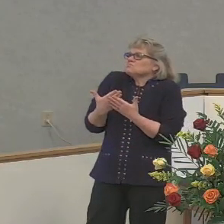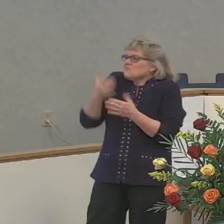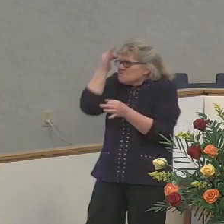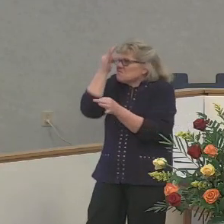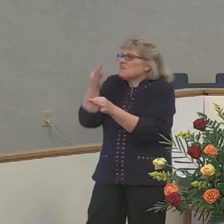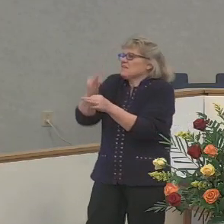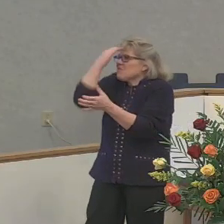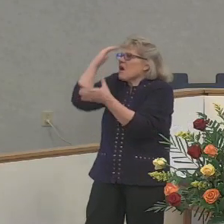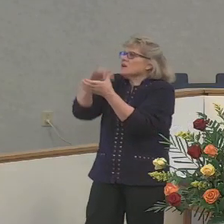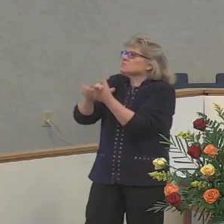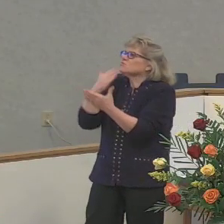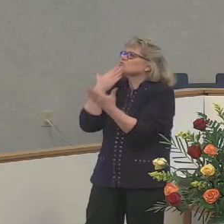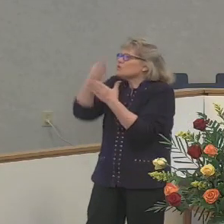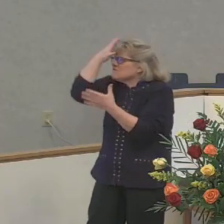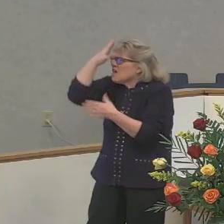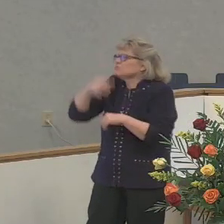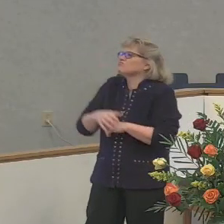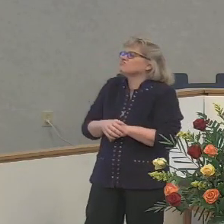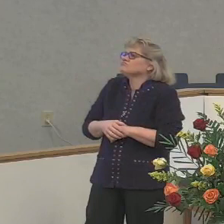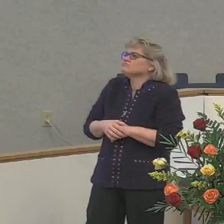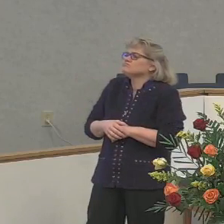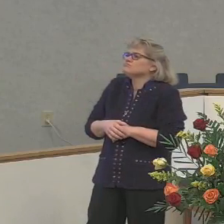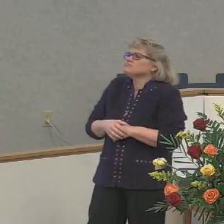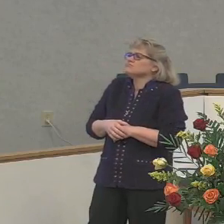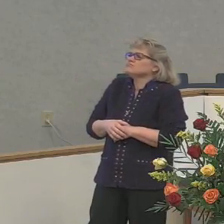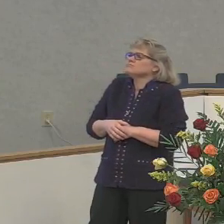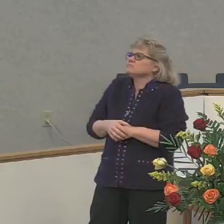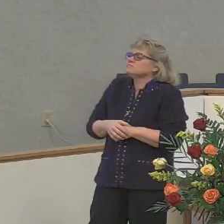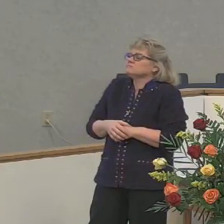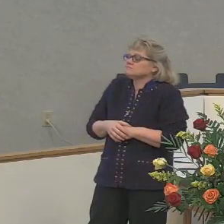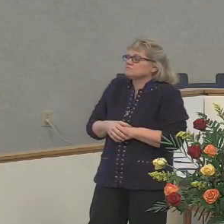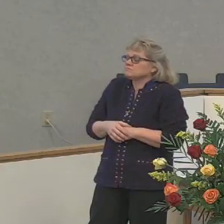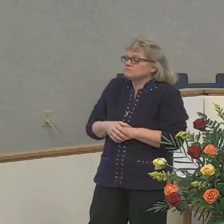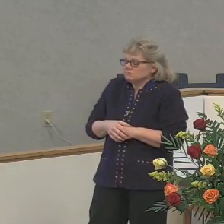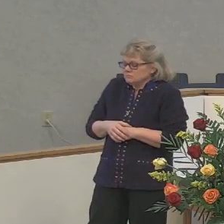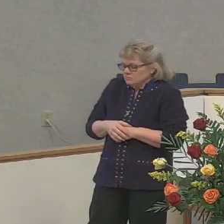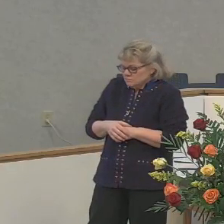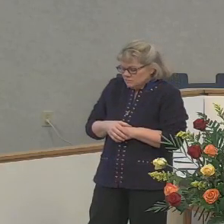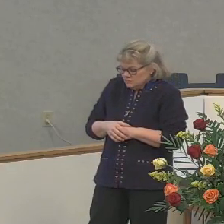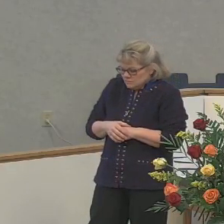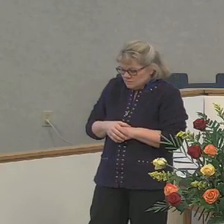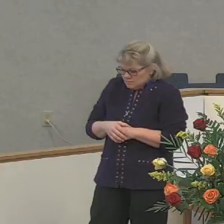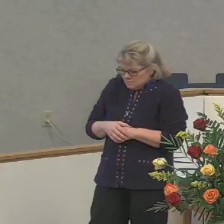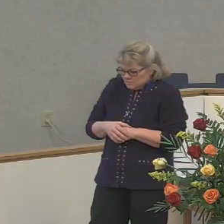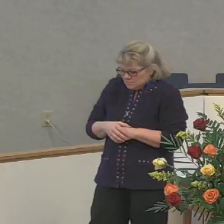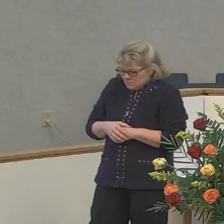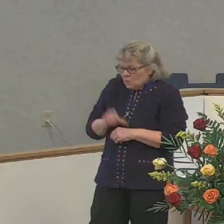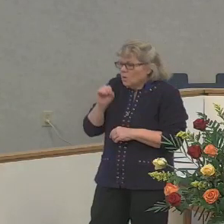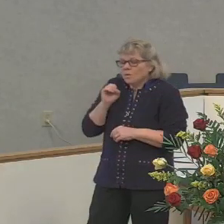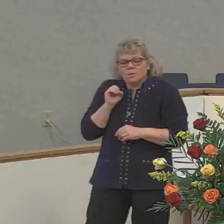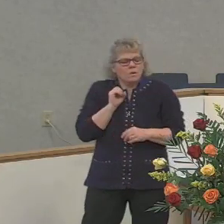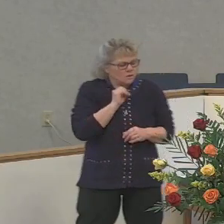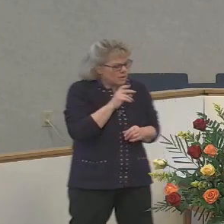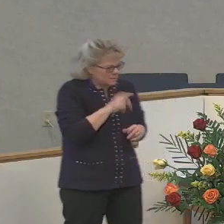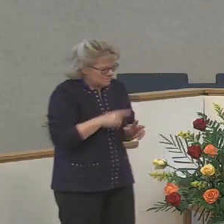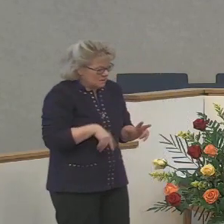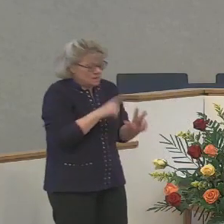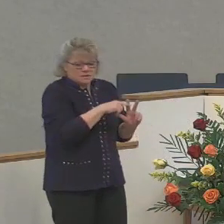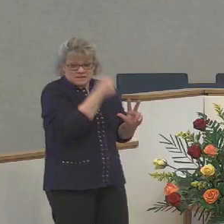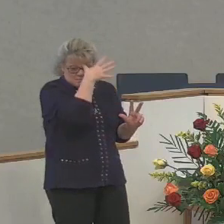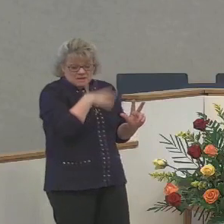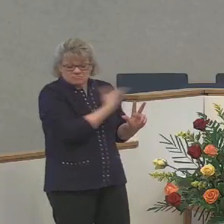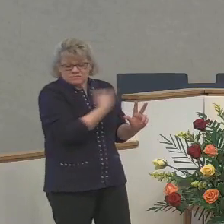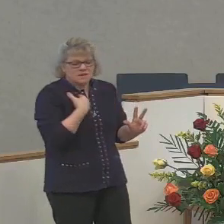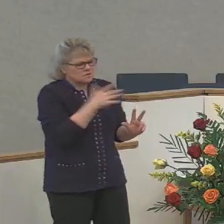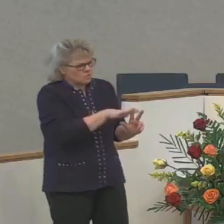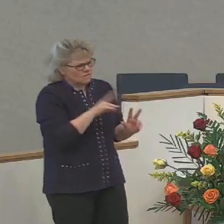faithful husband. I was a good father, a good man." And he said, "Okay." Second man stepped up. He